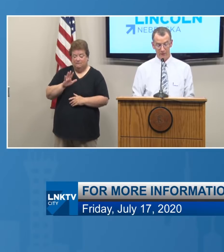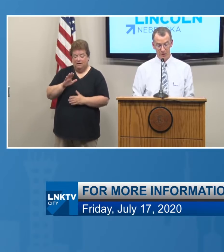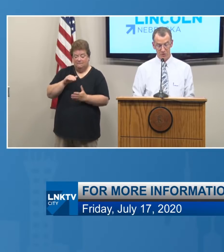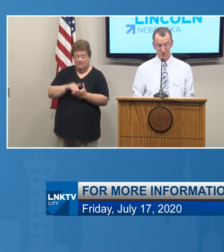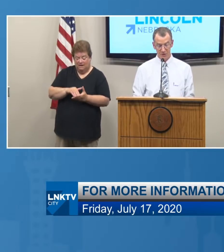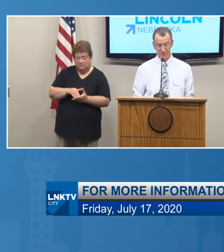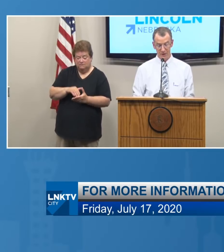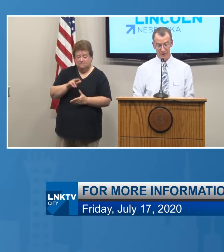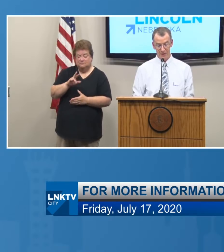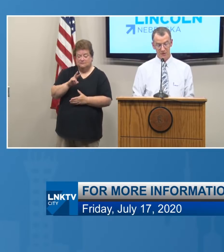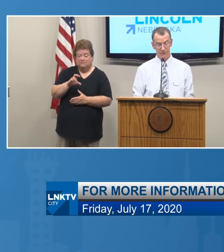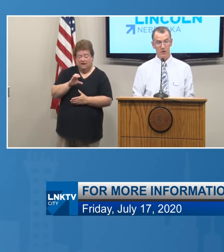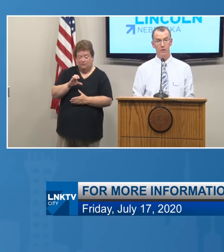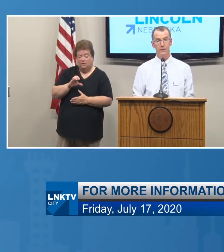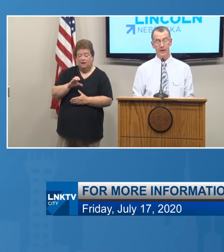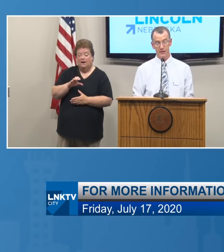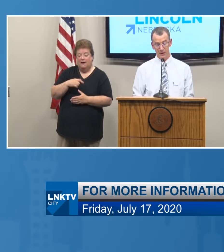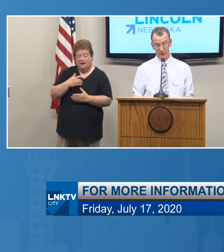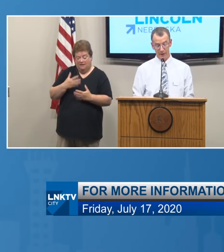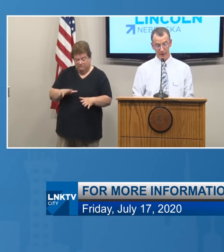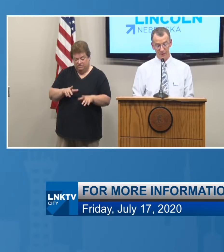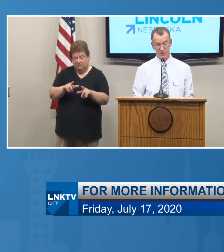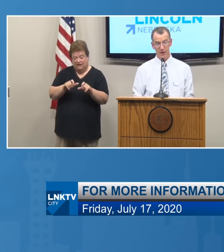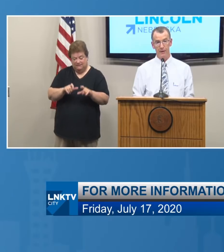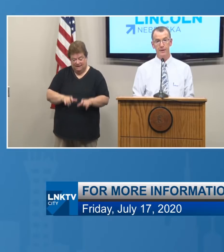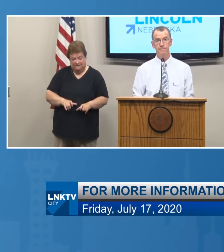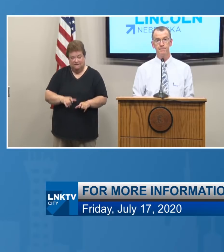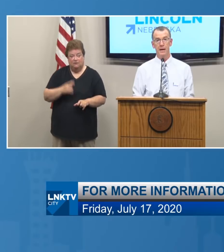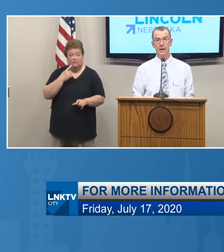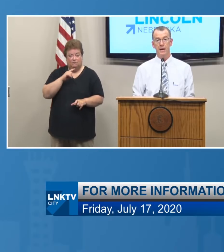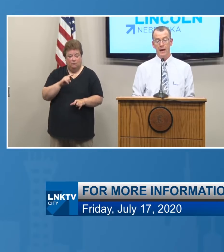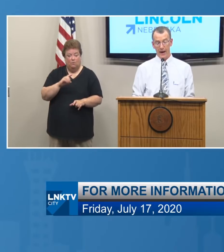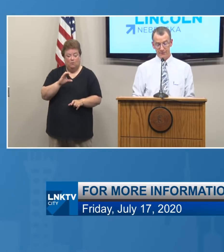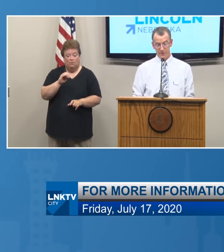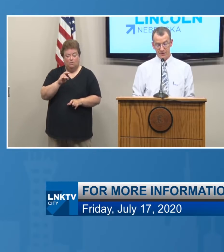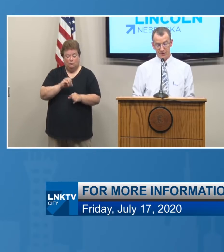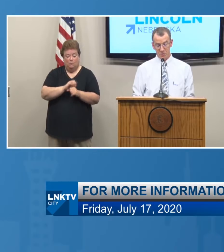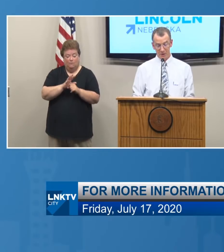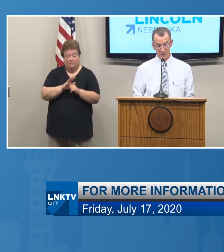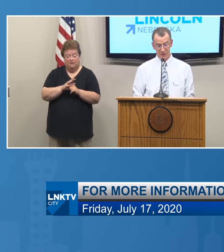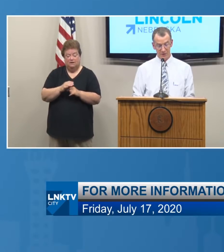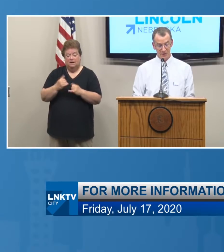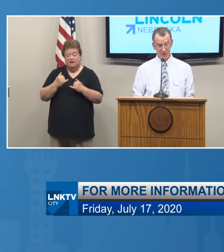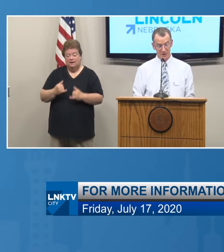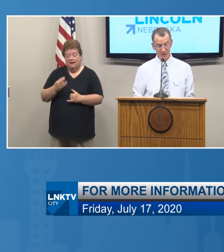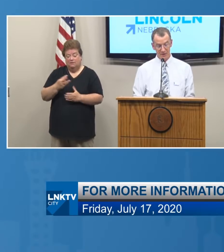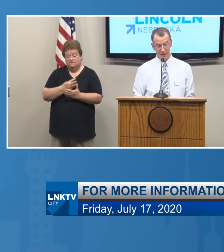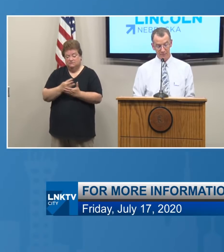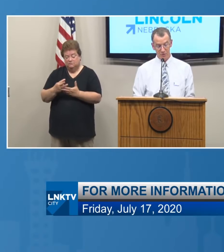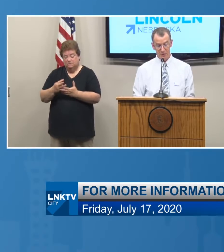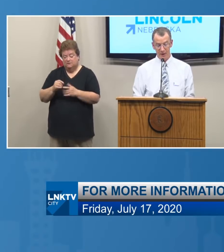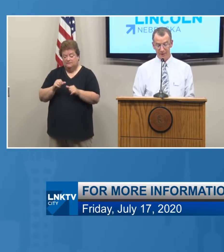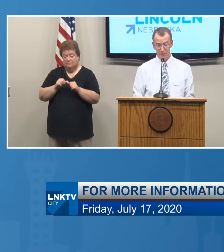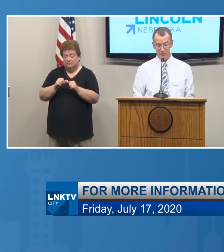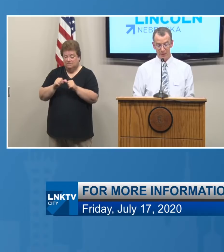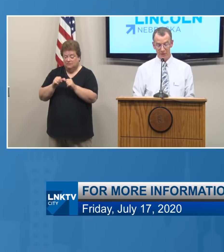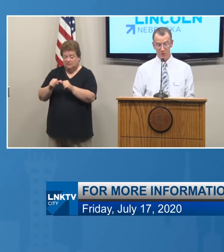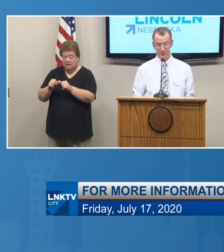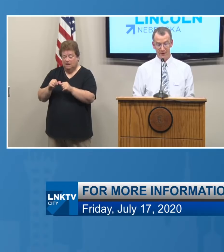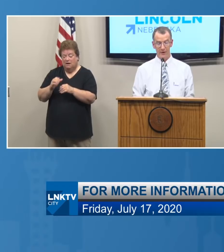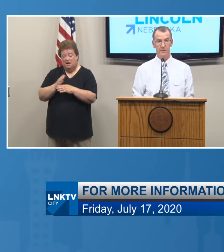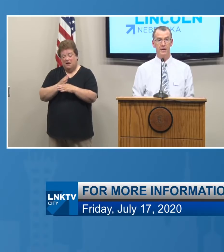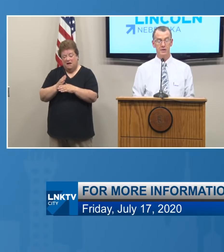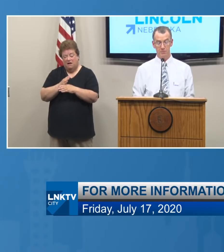35,578 individuals have been tested for COVID-19 in Lancaster County. After 6 weeks of consistent testing numbers with an average of